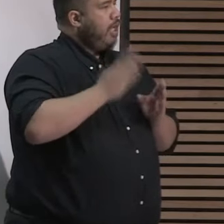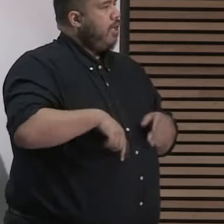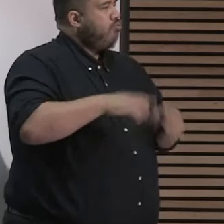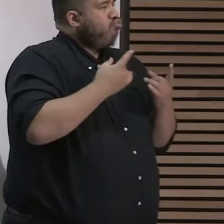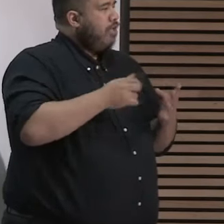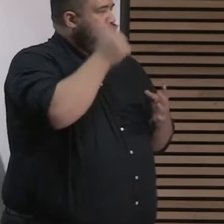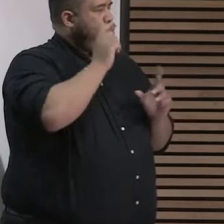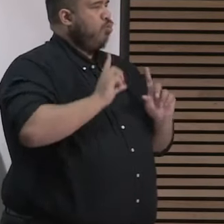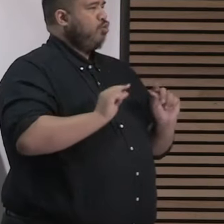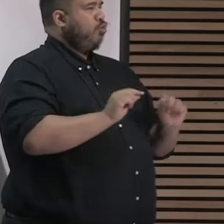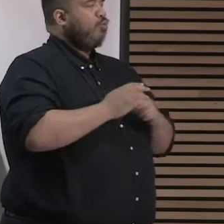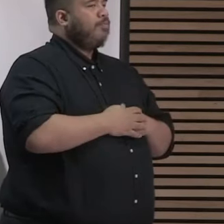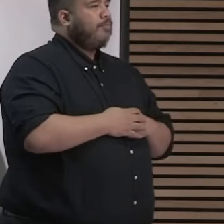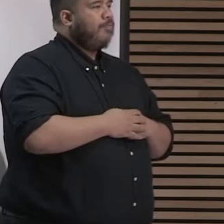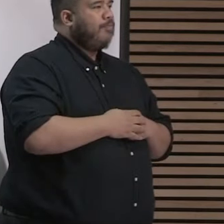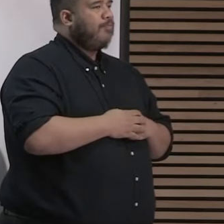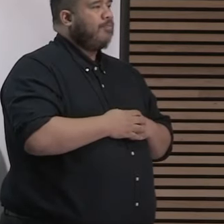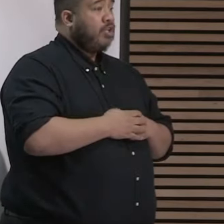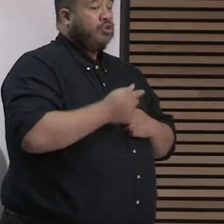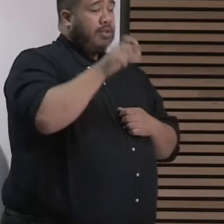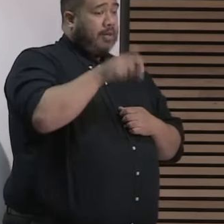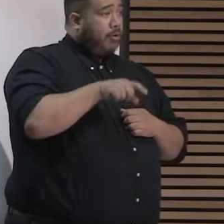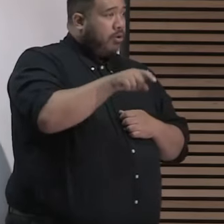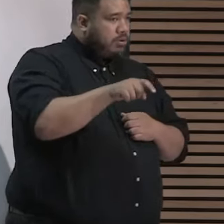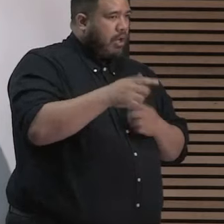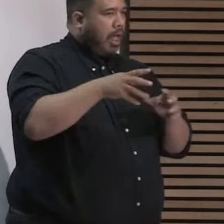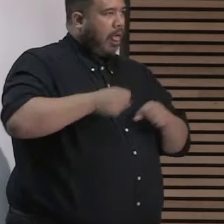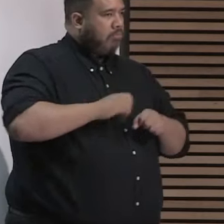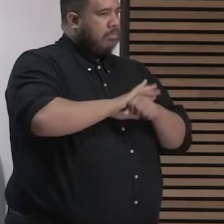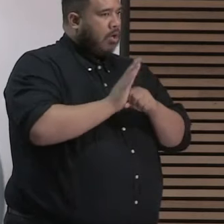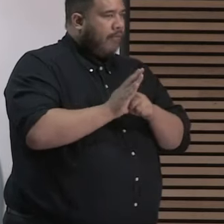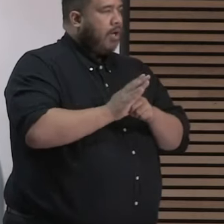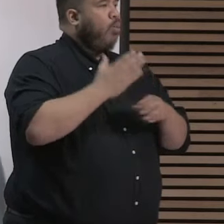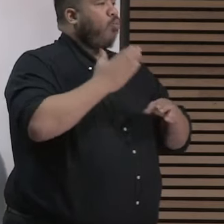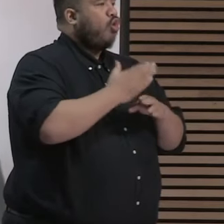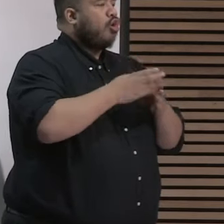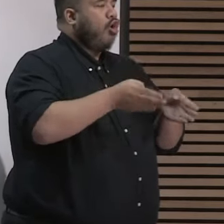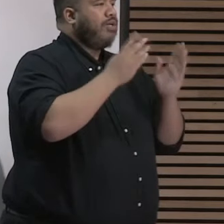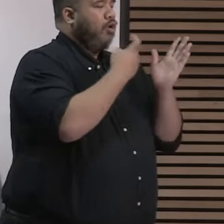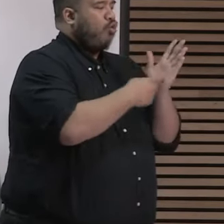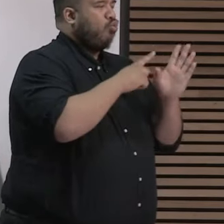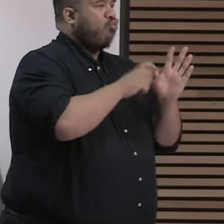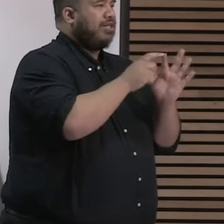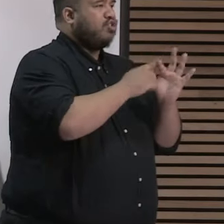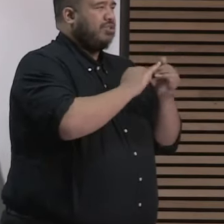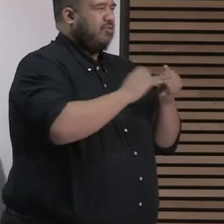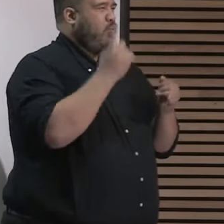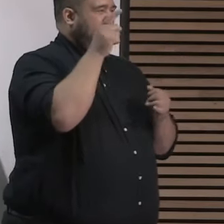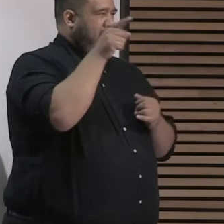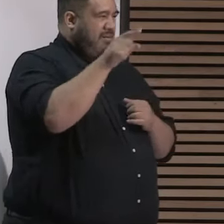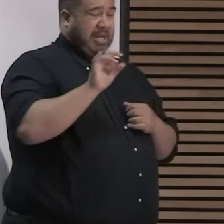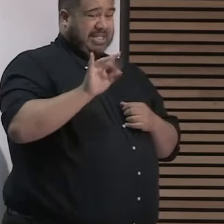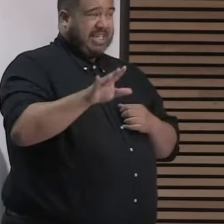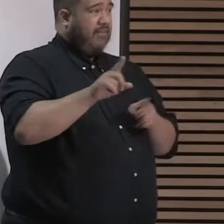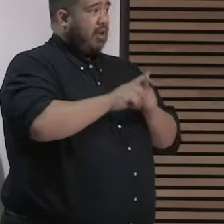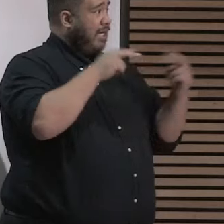is worth emphasising at this point that this particular case involves a Ridges Hotel maintenance worker who does not routinely interact with